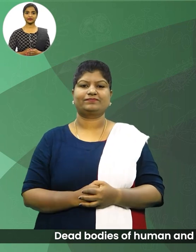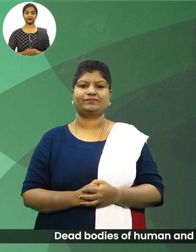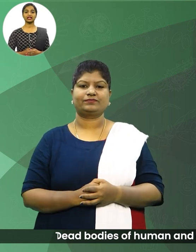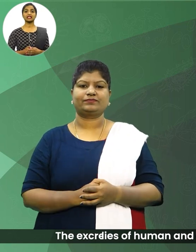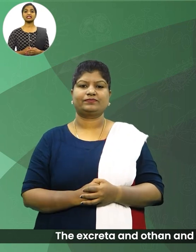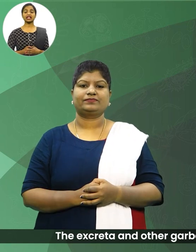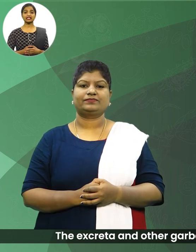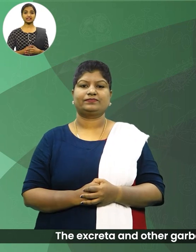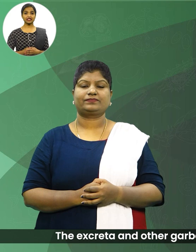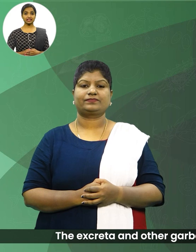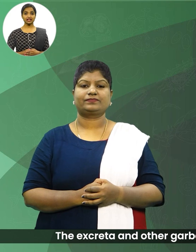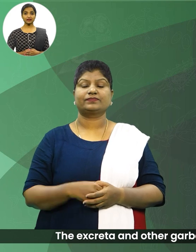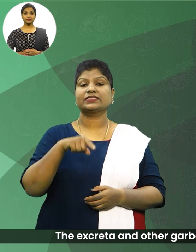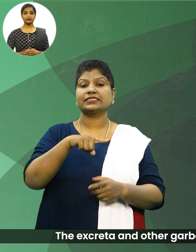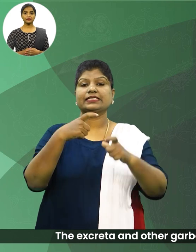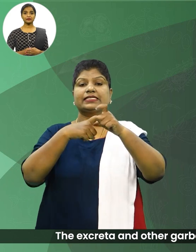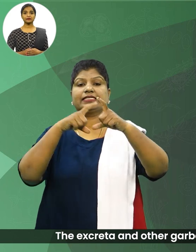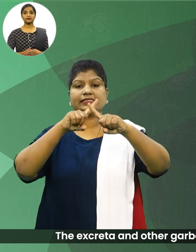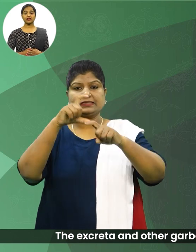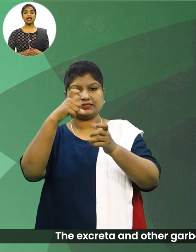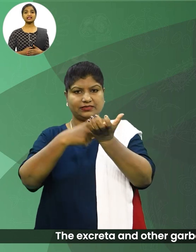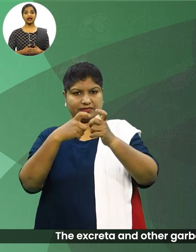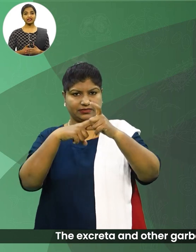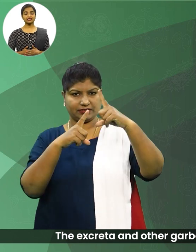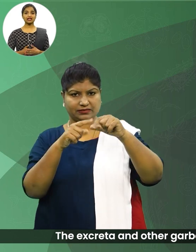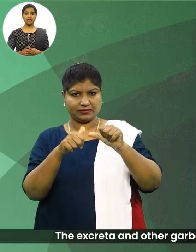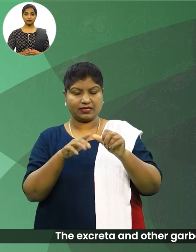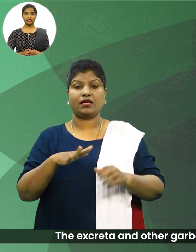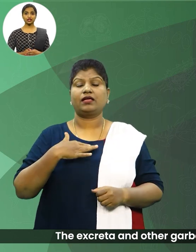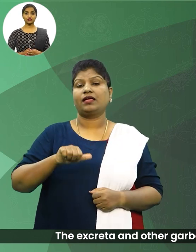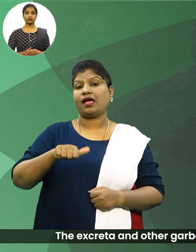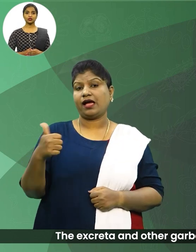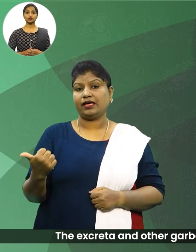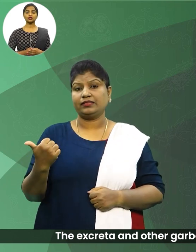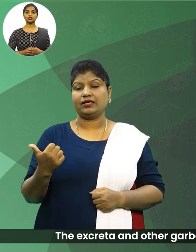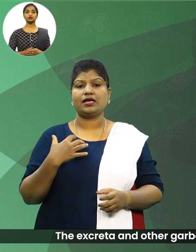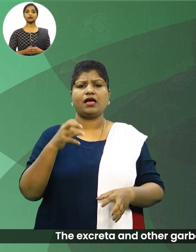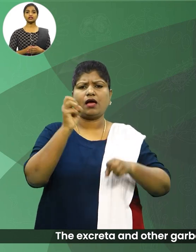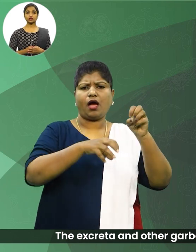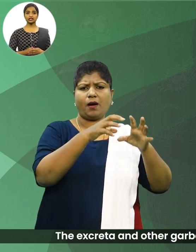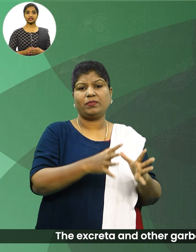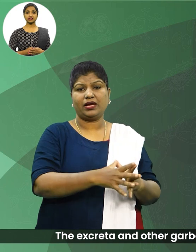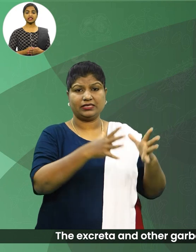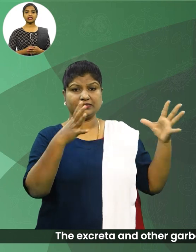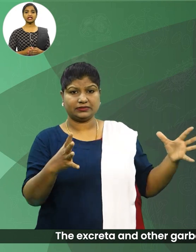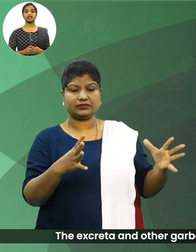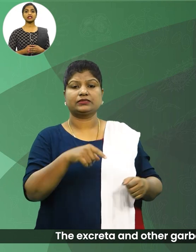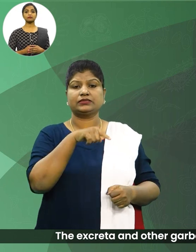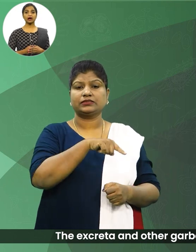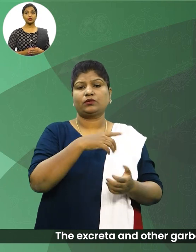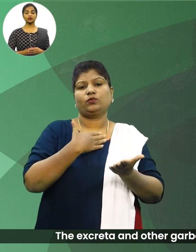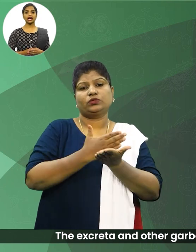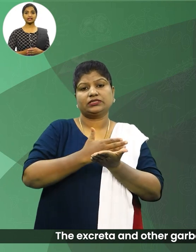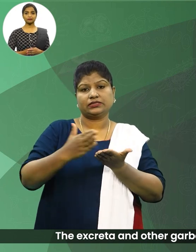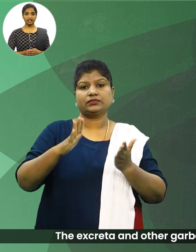The excreta and other garbage should be treated in